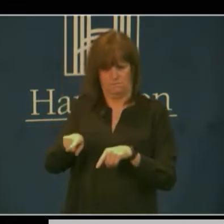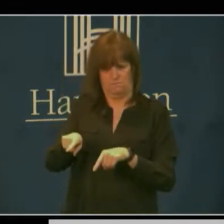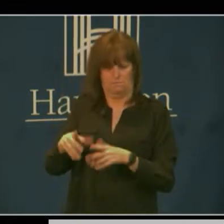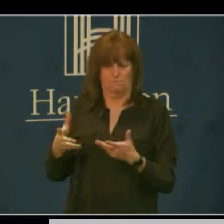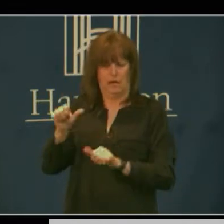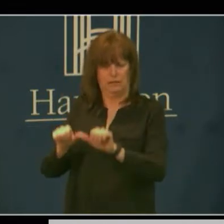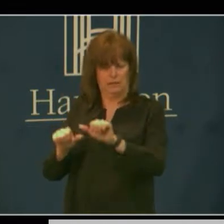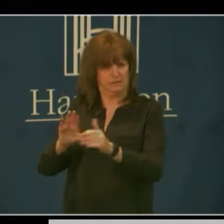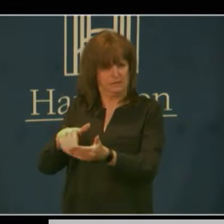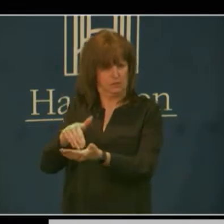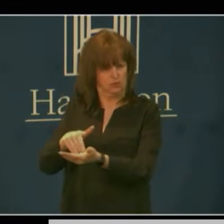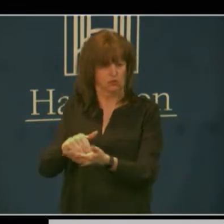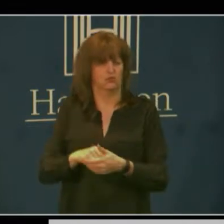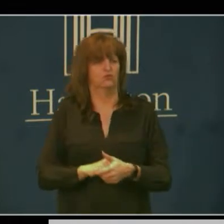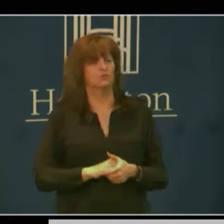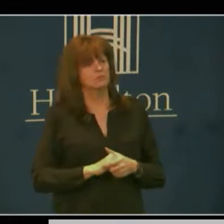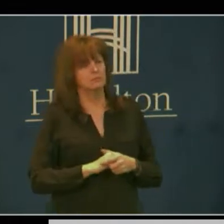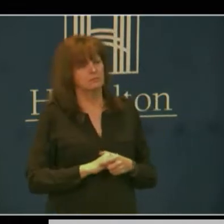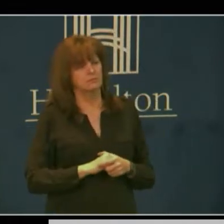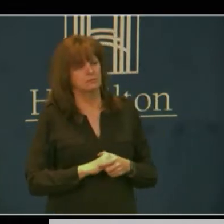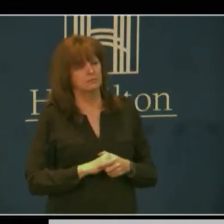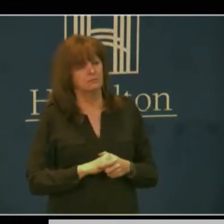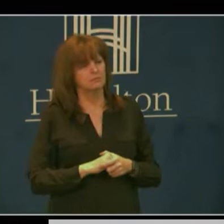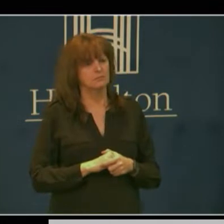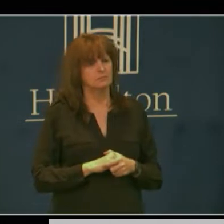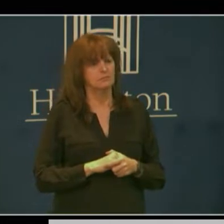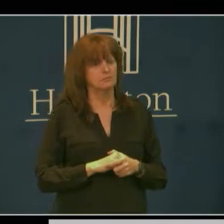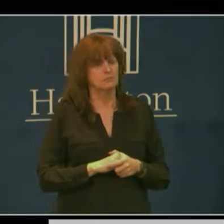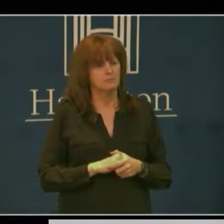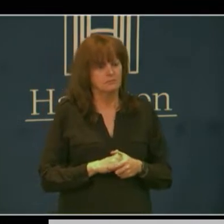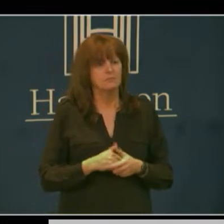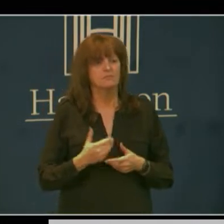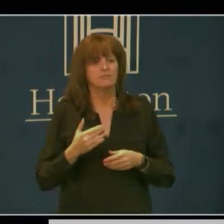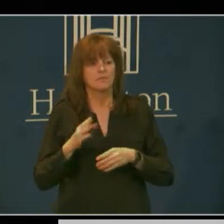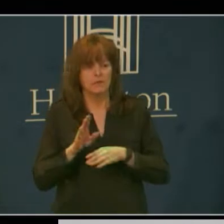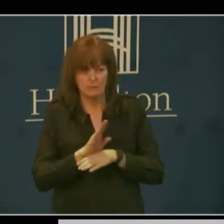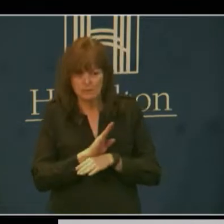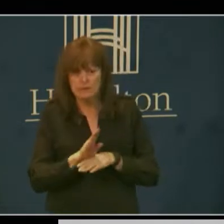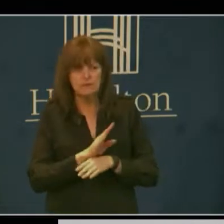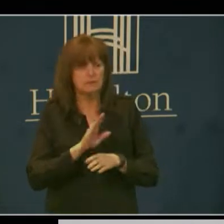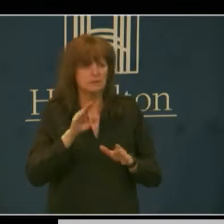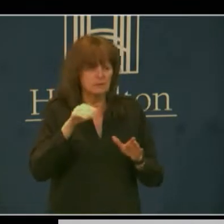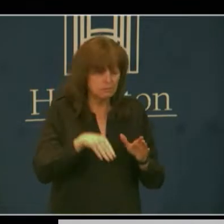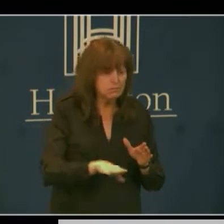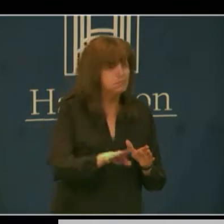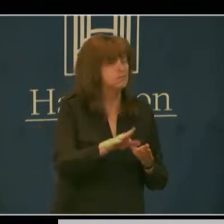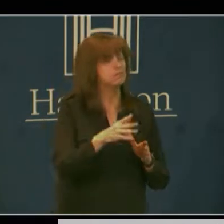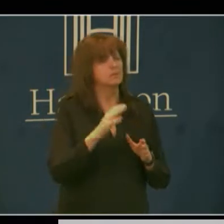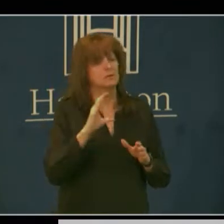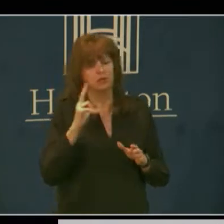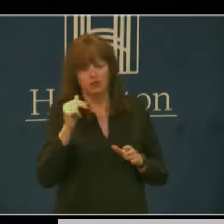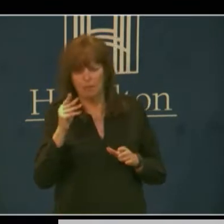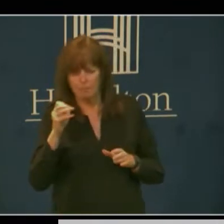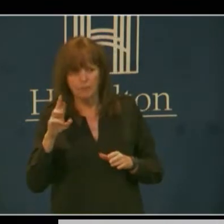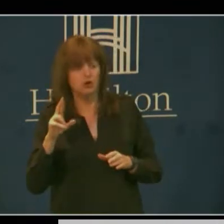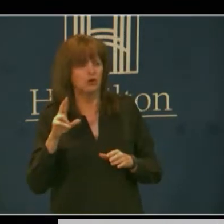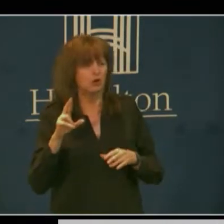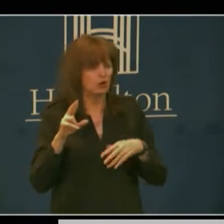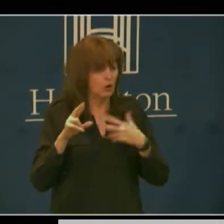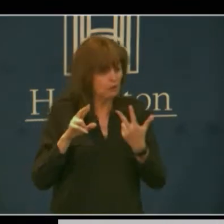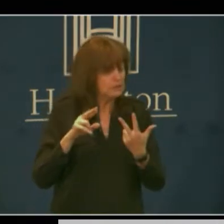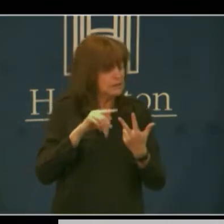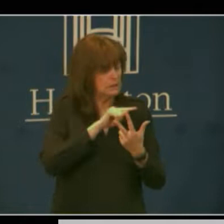work continues. We have the Chamber of Commerce and the City of Hamilton partnered up, all three chambers, in fact, continuing to work